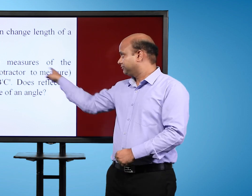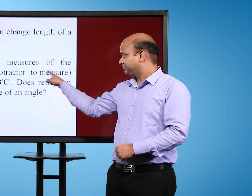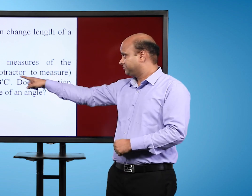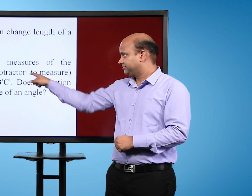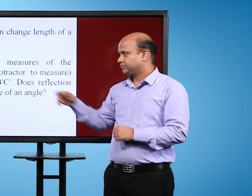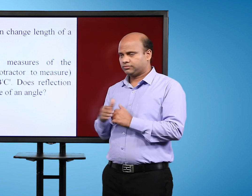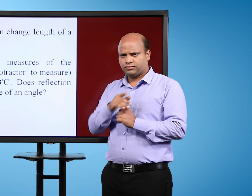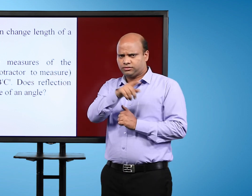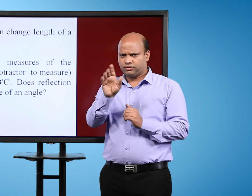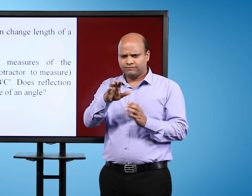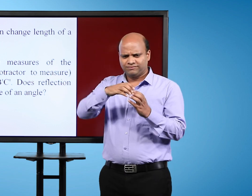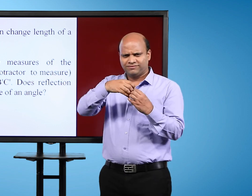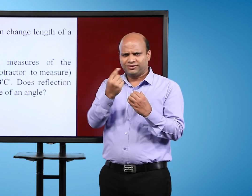Compare the measures of the angles.